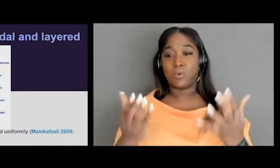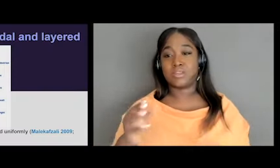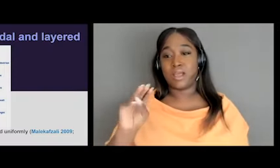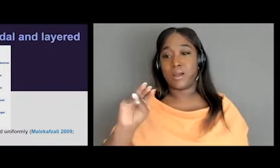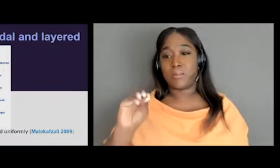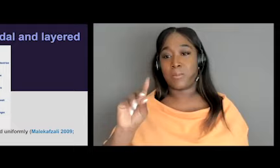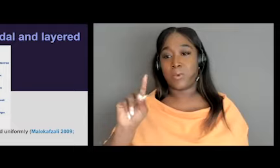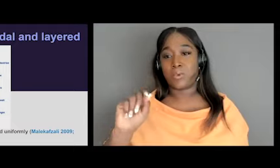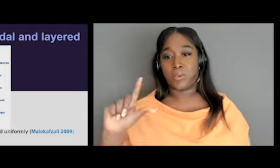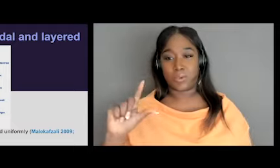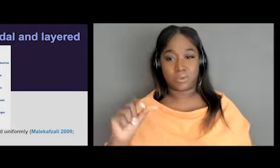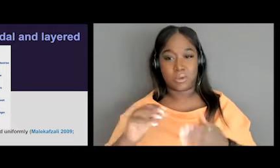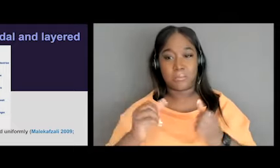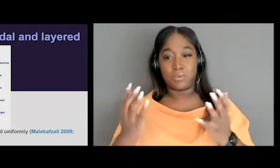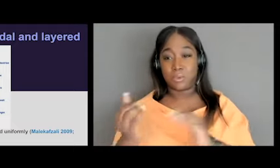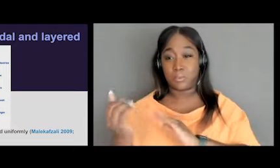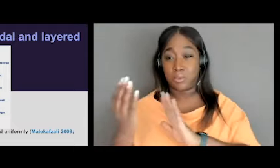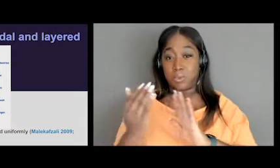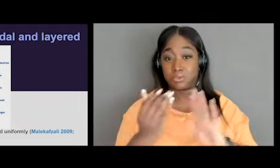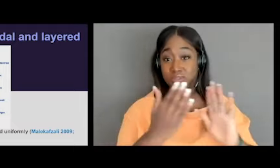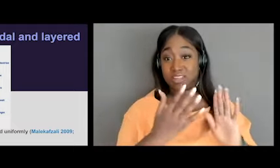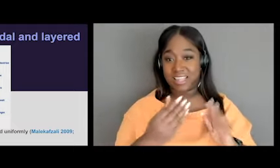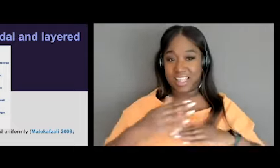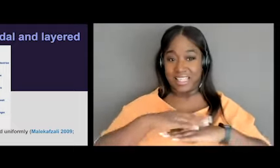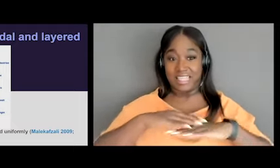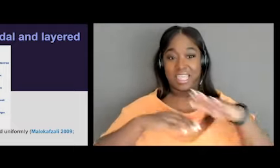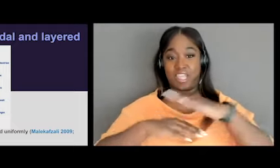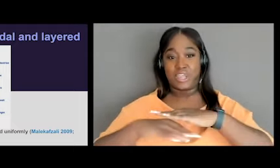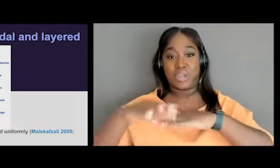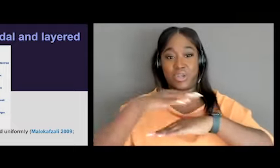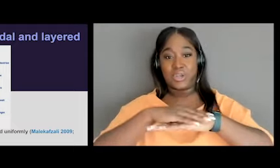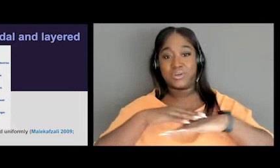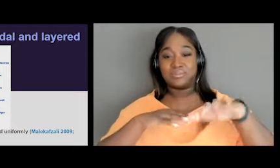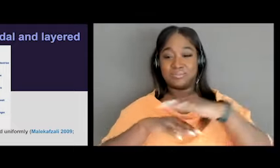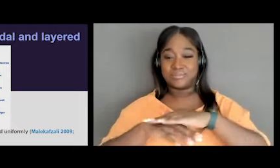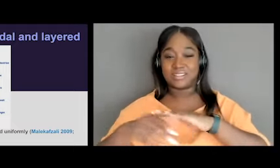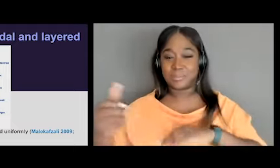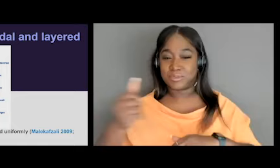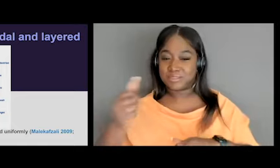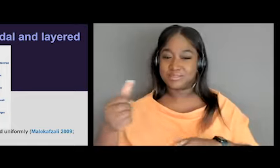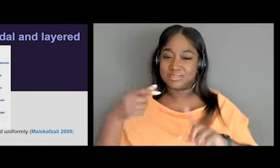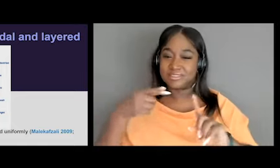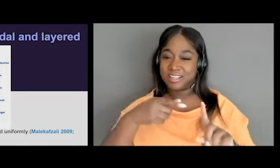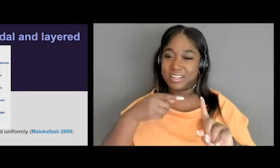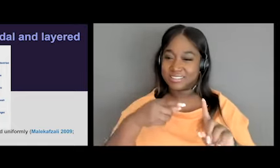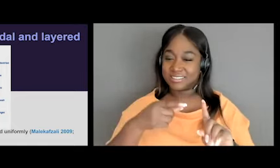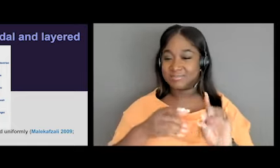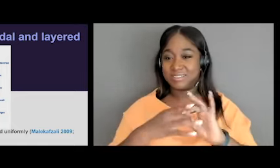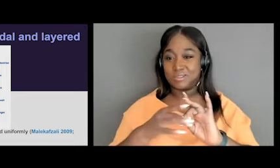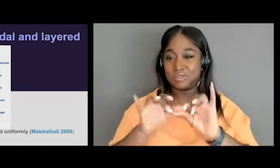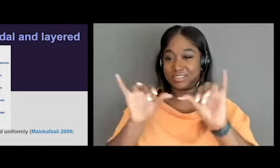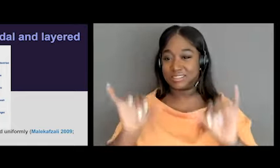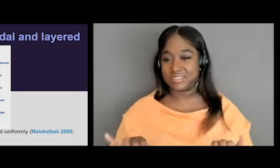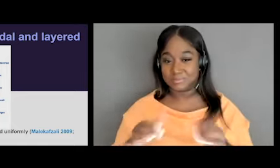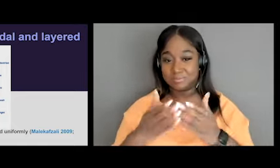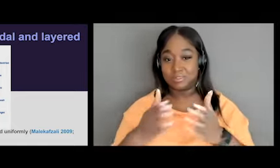in terms of the system. But the impacts of having the system multimodal and layered means that it is rarely